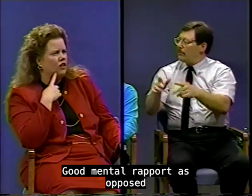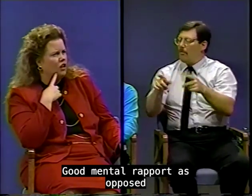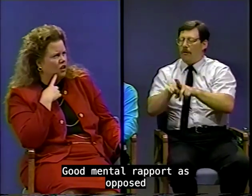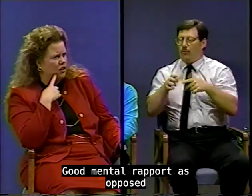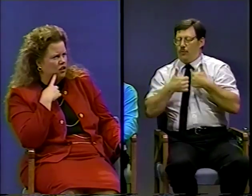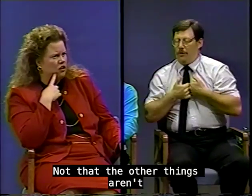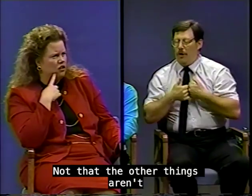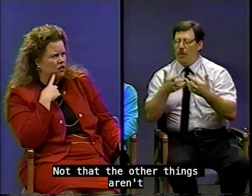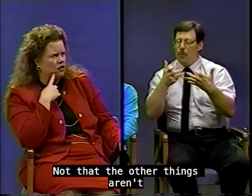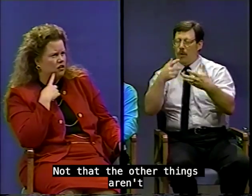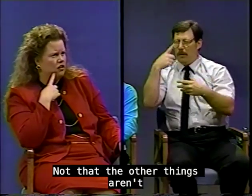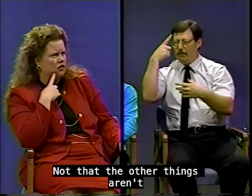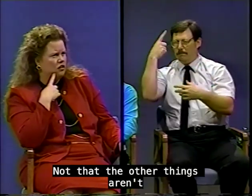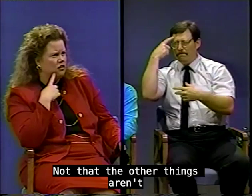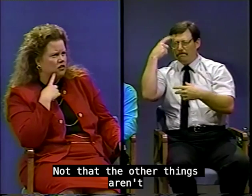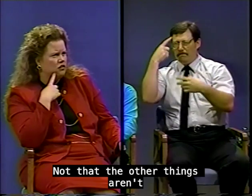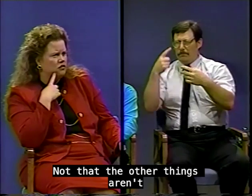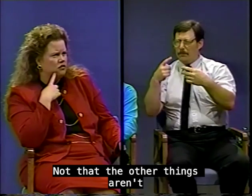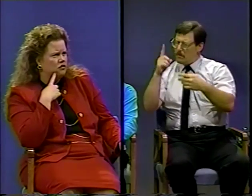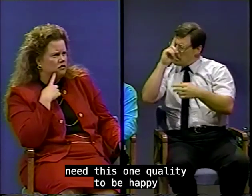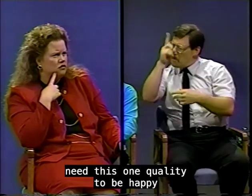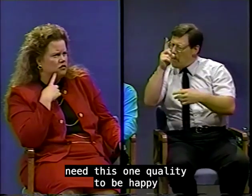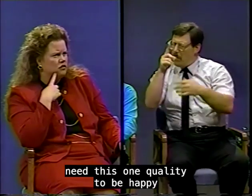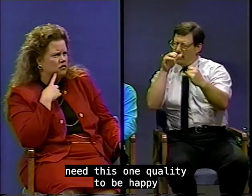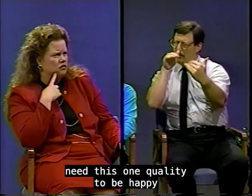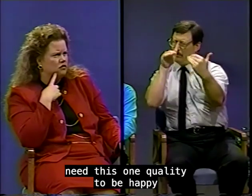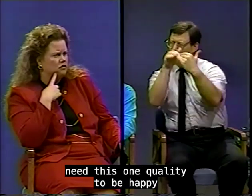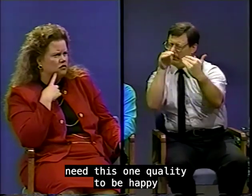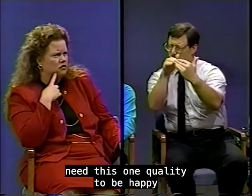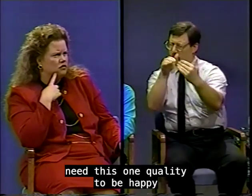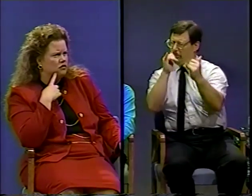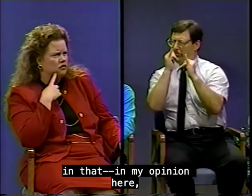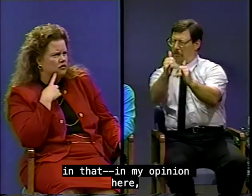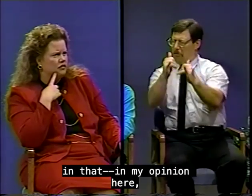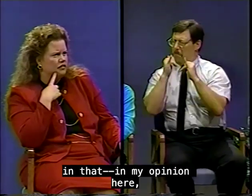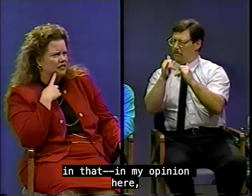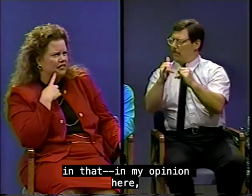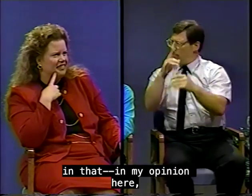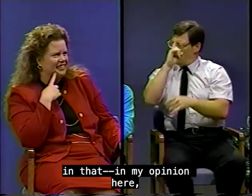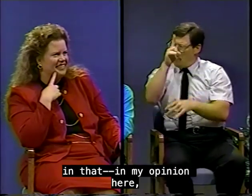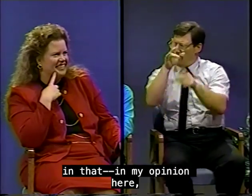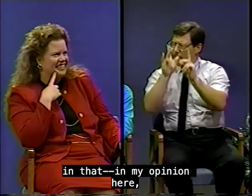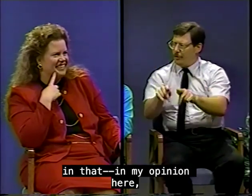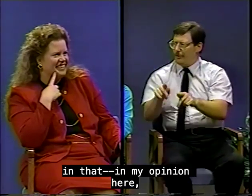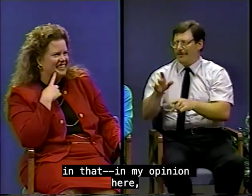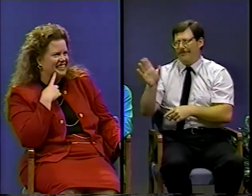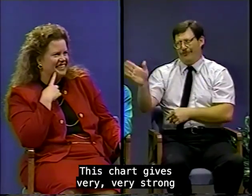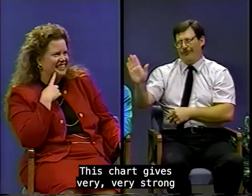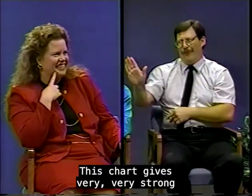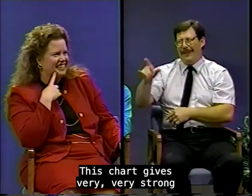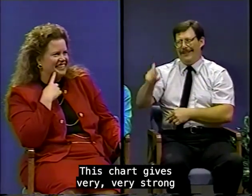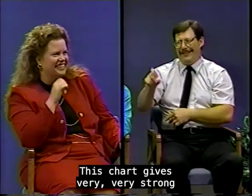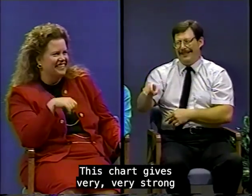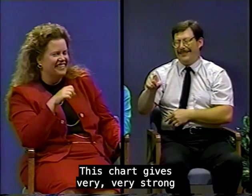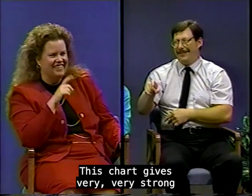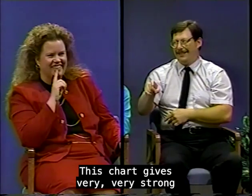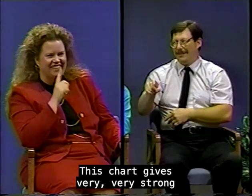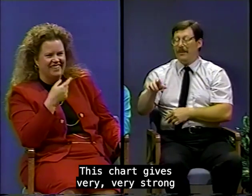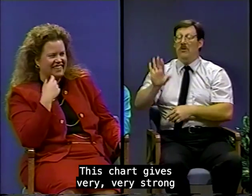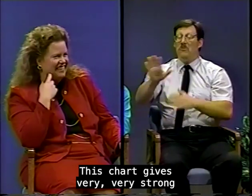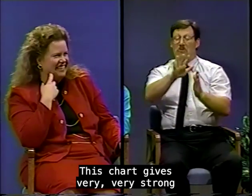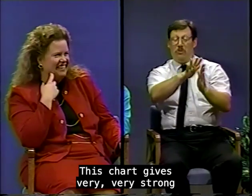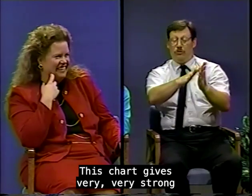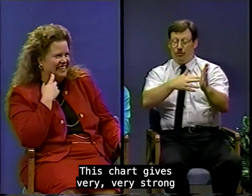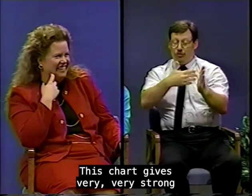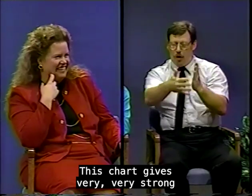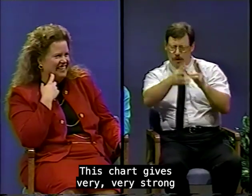other things. Not that the other things aren't important, but you would really need this one quality to be happy in my opinion here. This chart gives